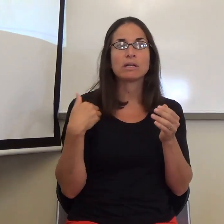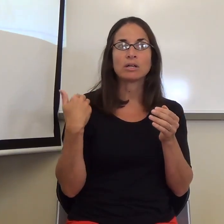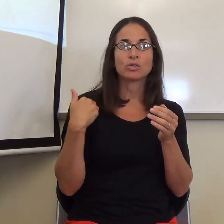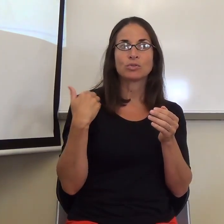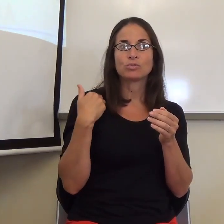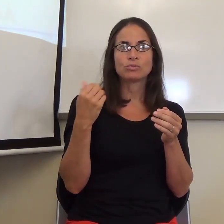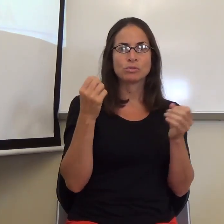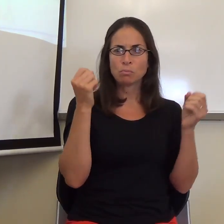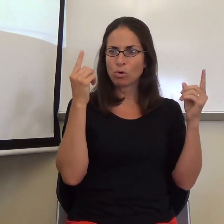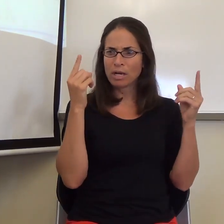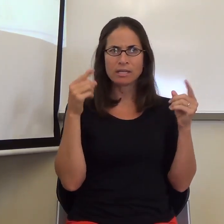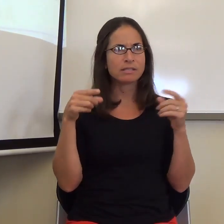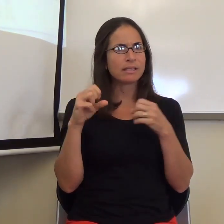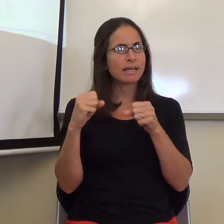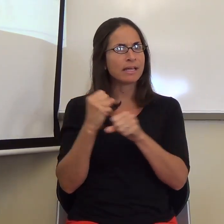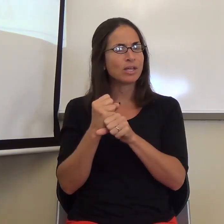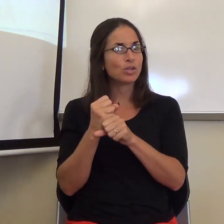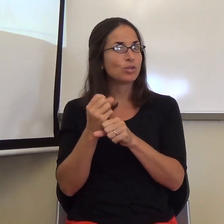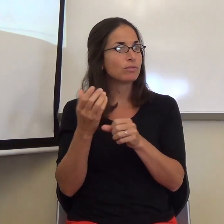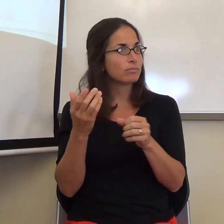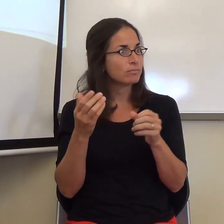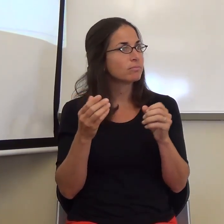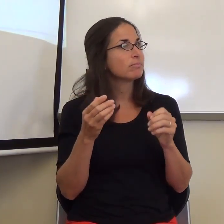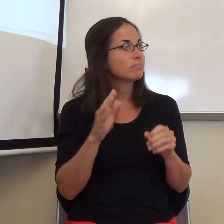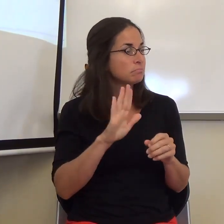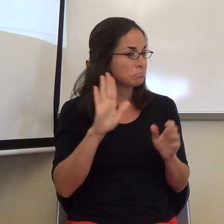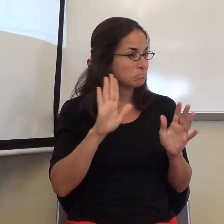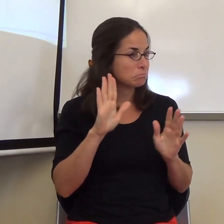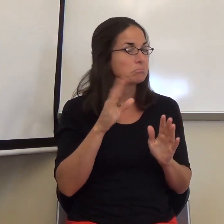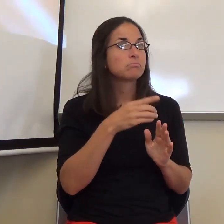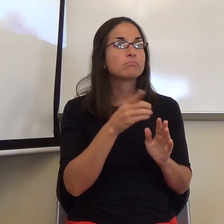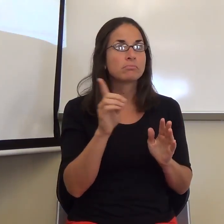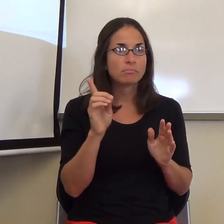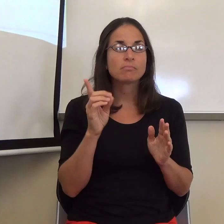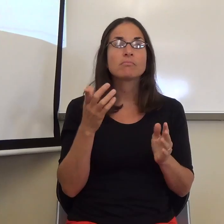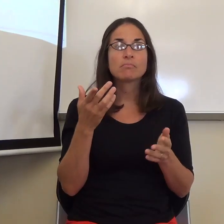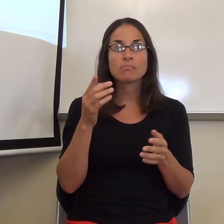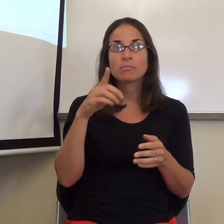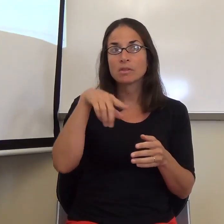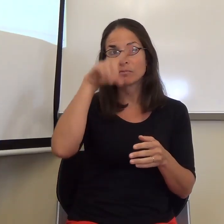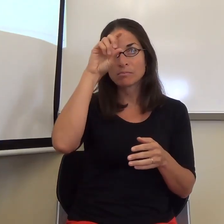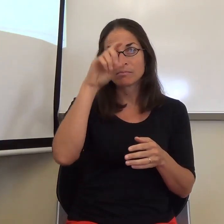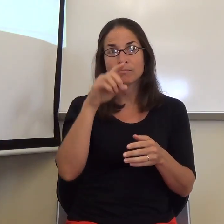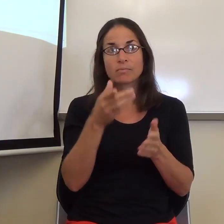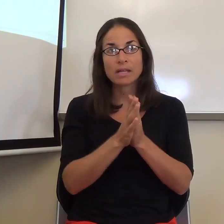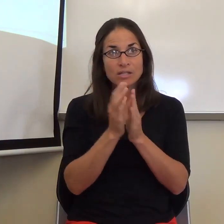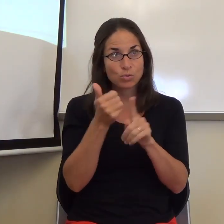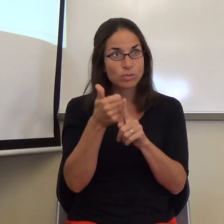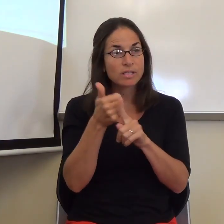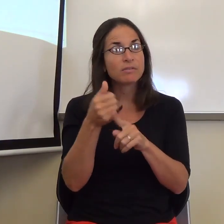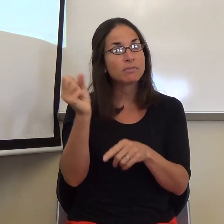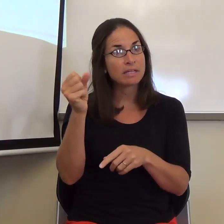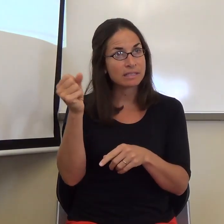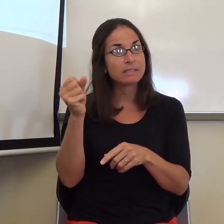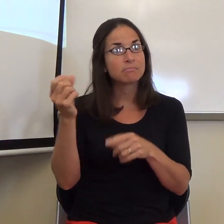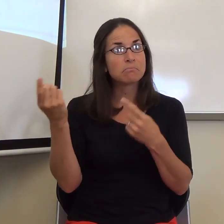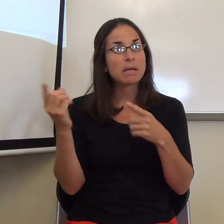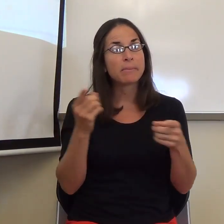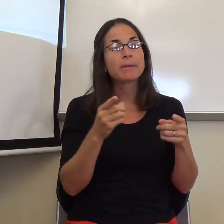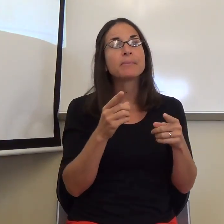that? Yeah. So there's a question for you guys. I mean, yes, it was going on, but your